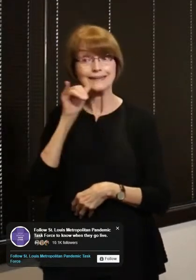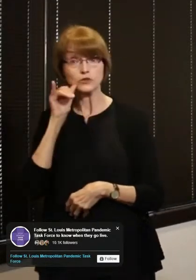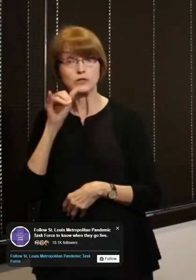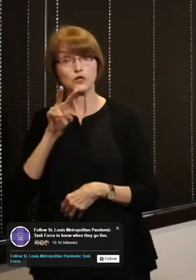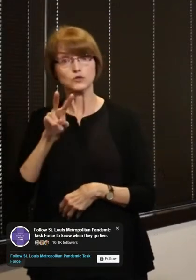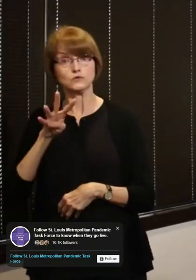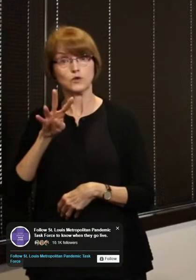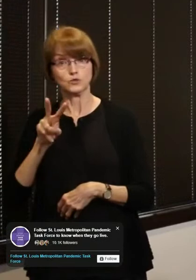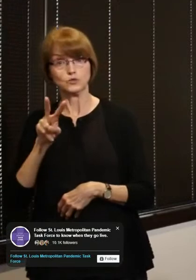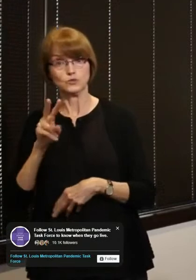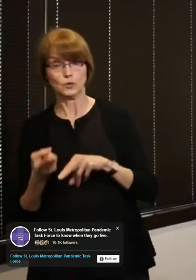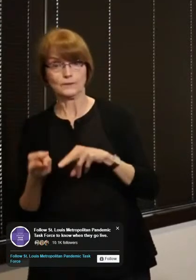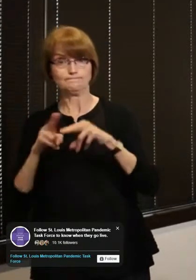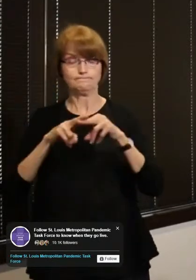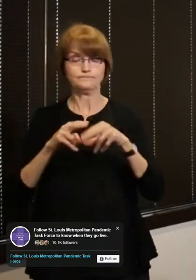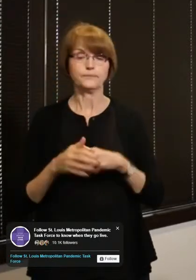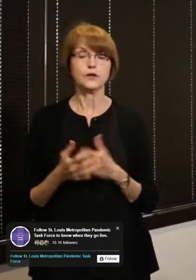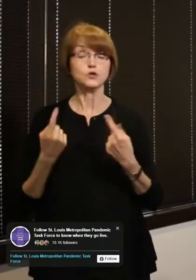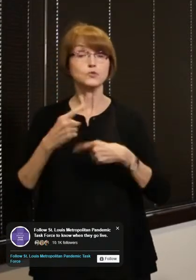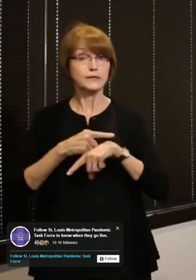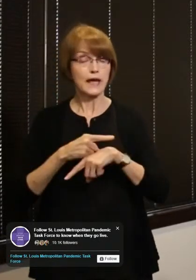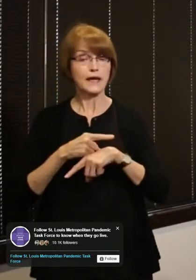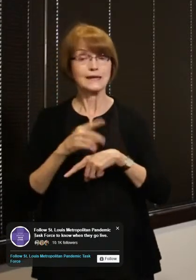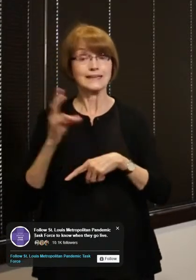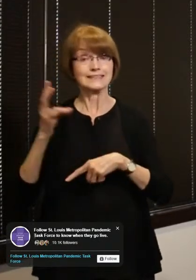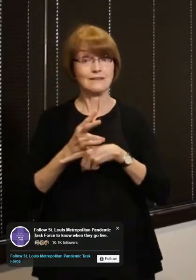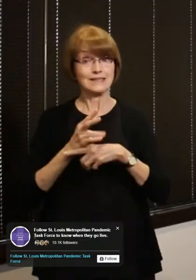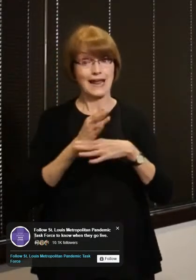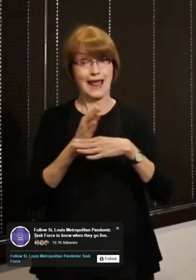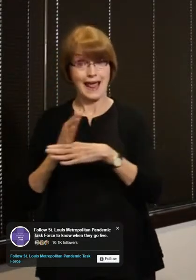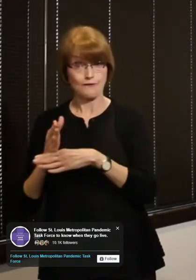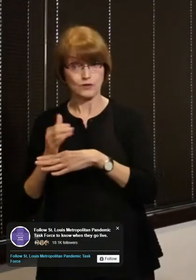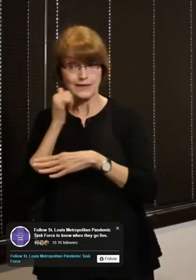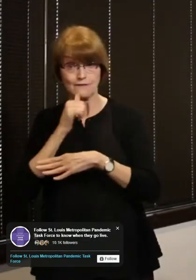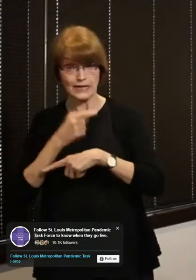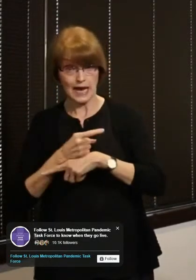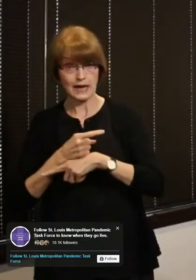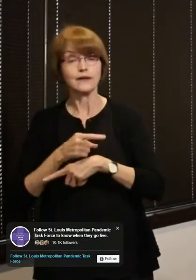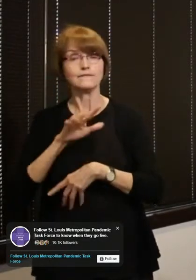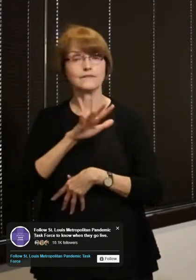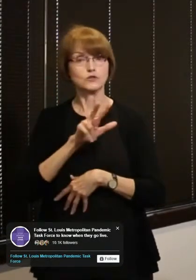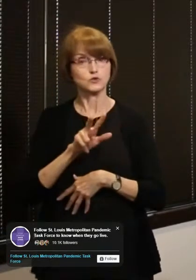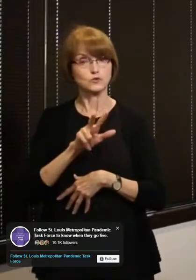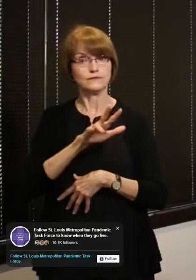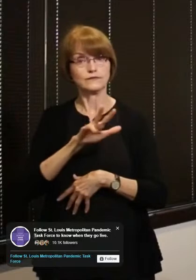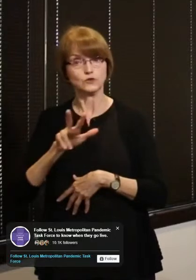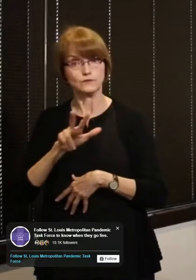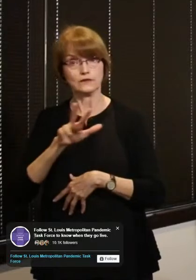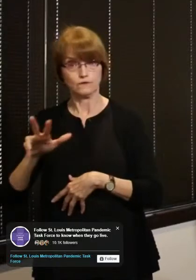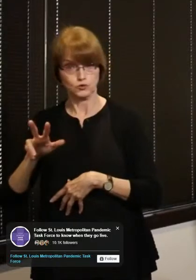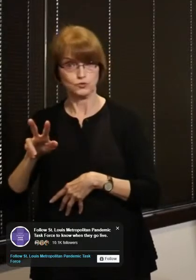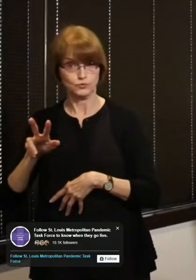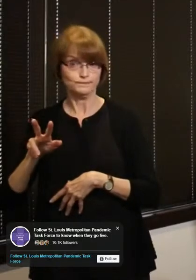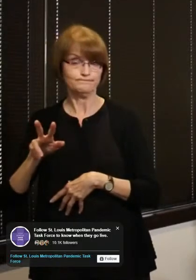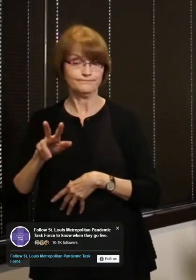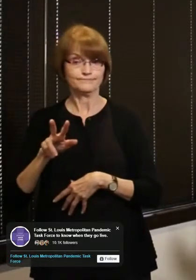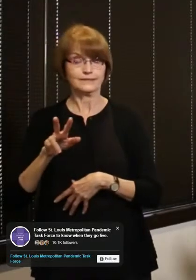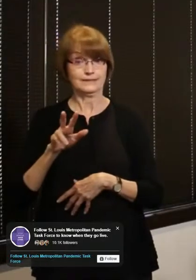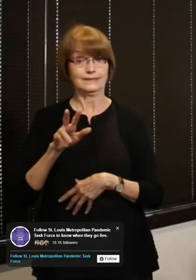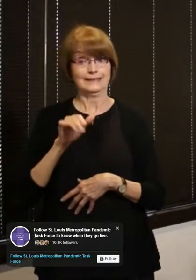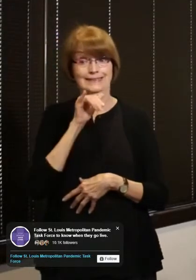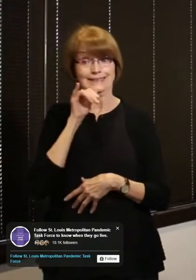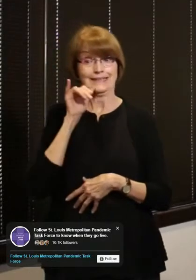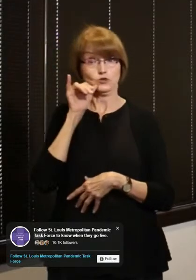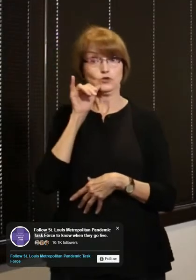yesterday. Today our 7-day moving average sits at 252, which is a 6-point jump from